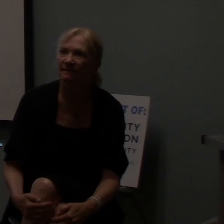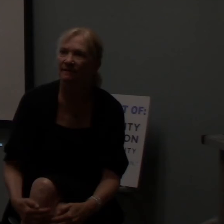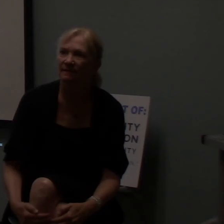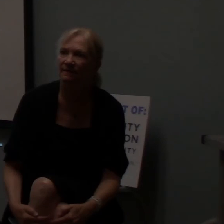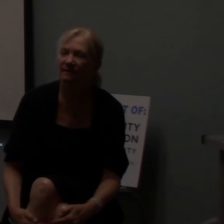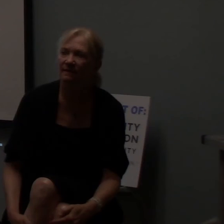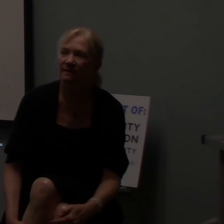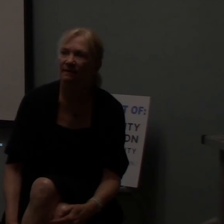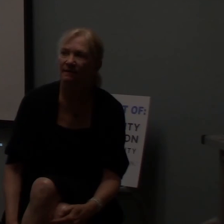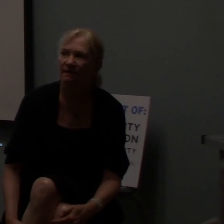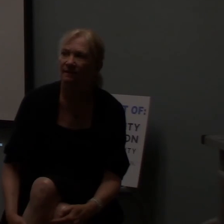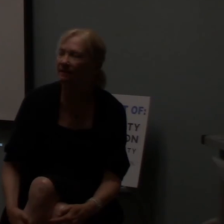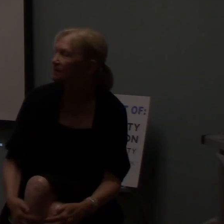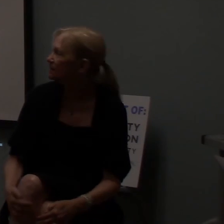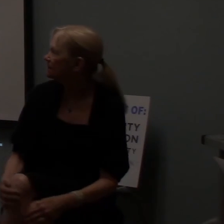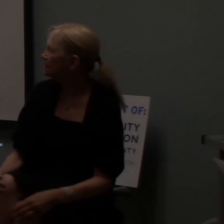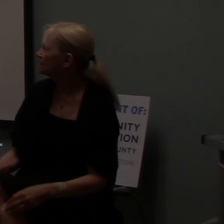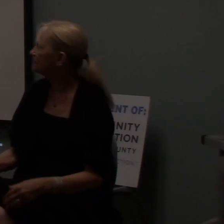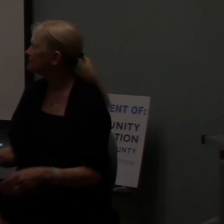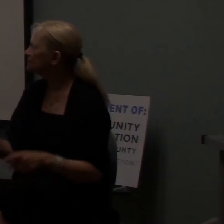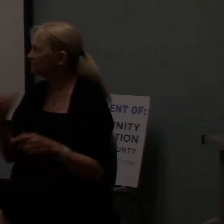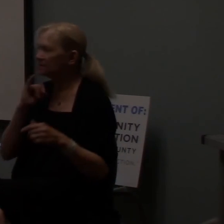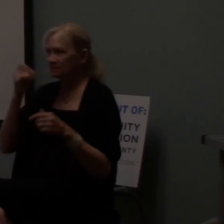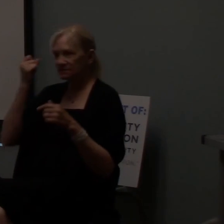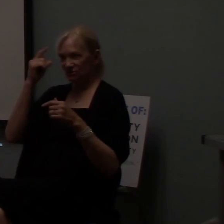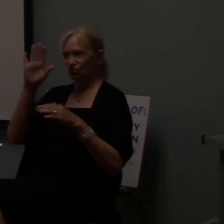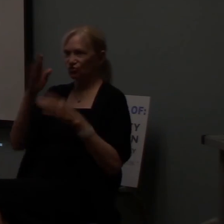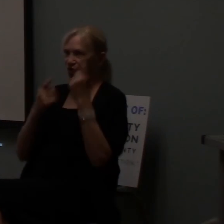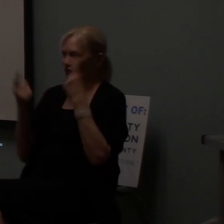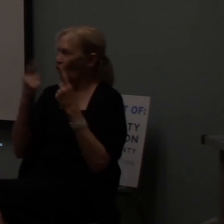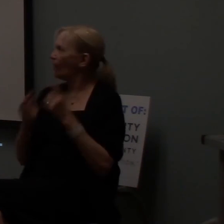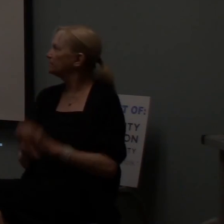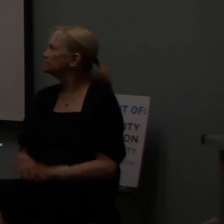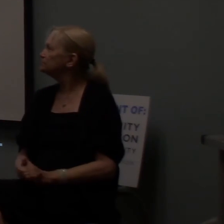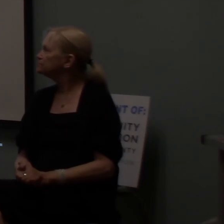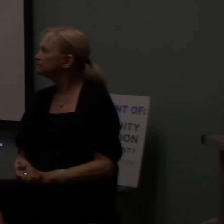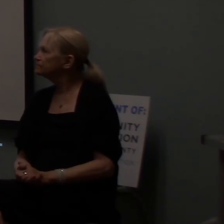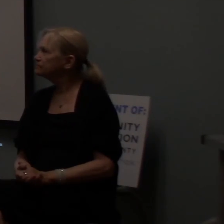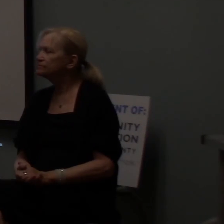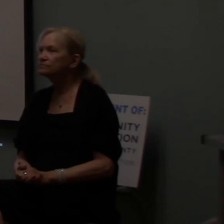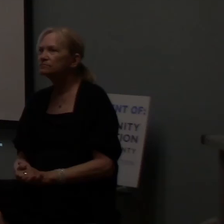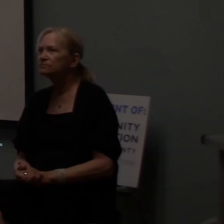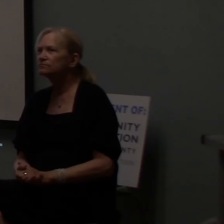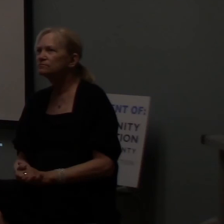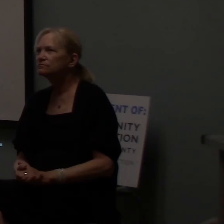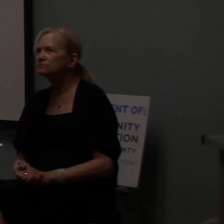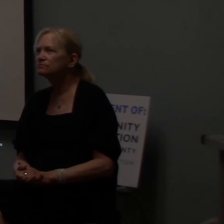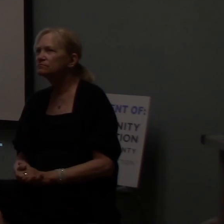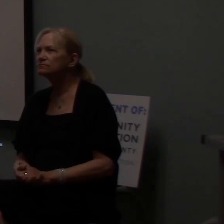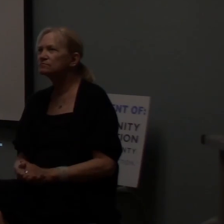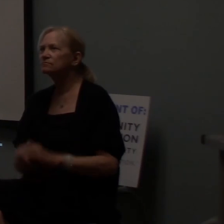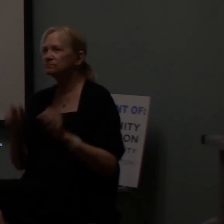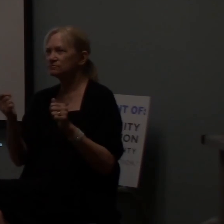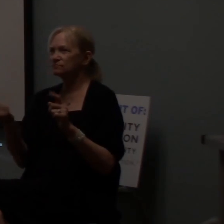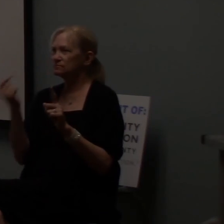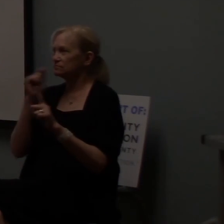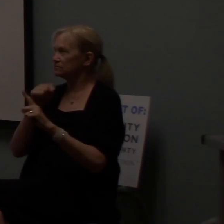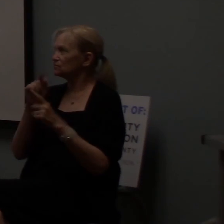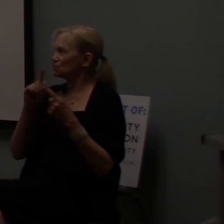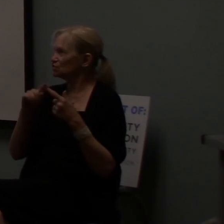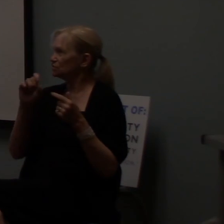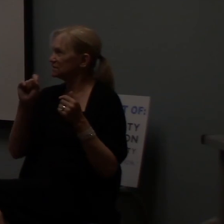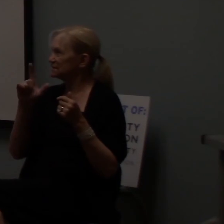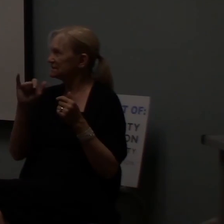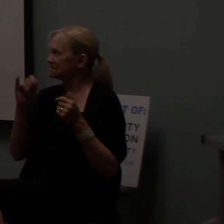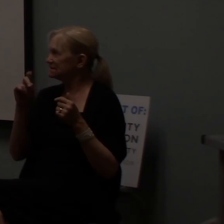trail that we would be going down, but I understand your thoughts. Go ahead. So I just wonder if we can come back to the slides on